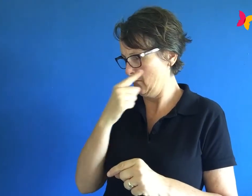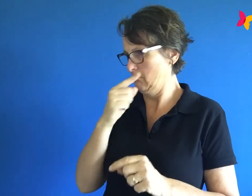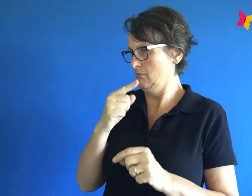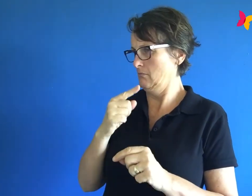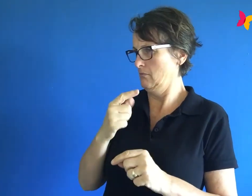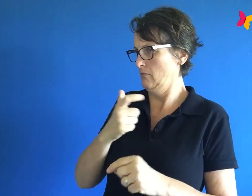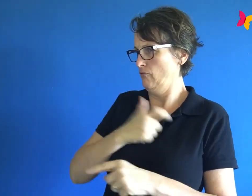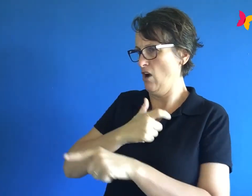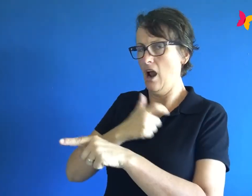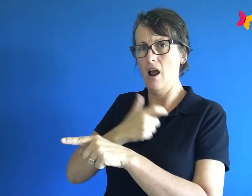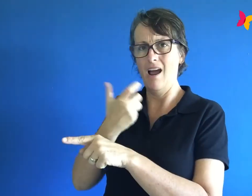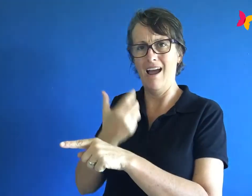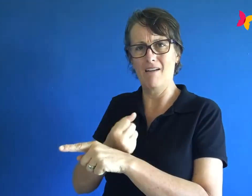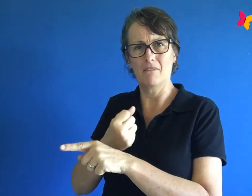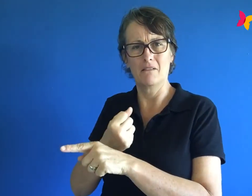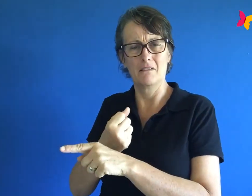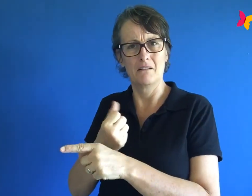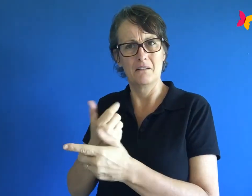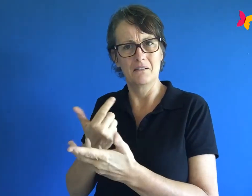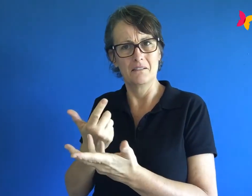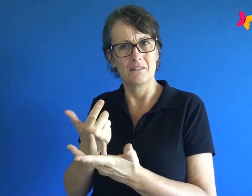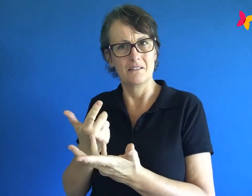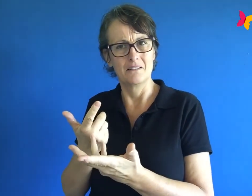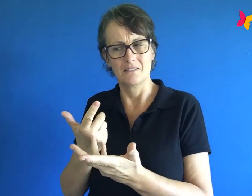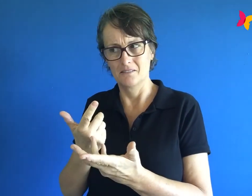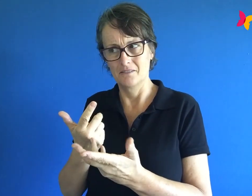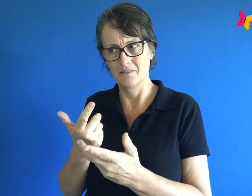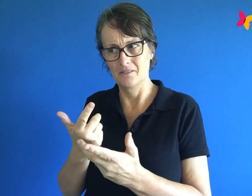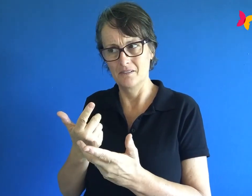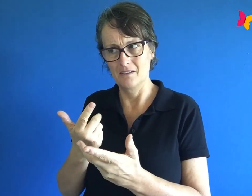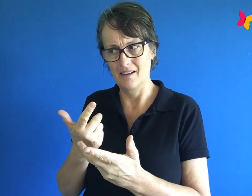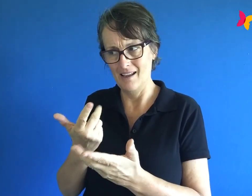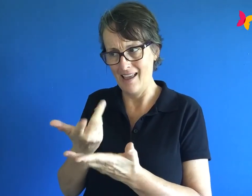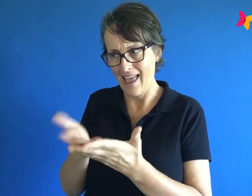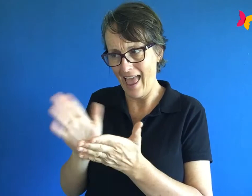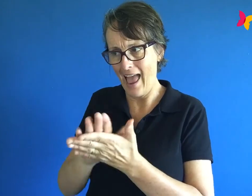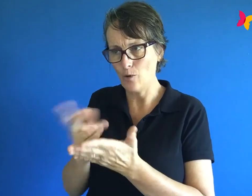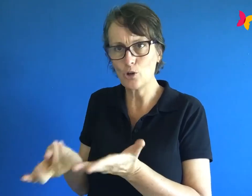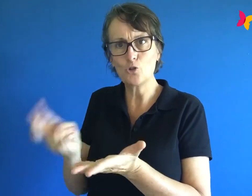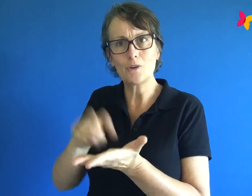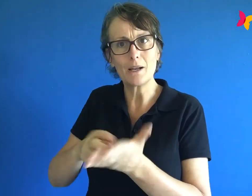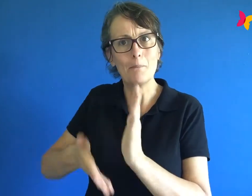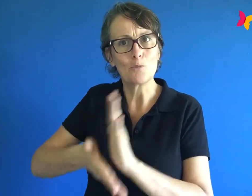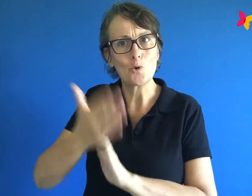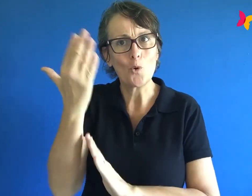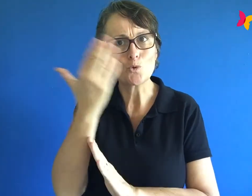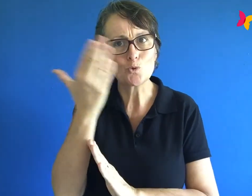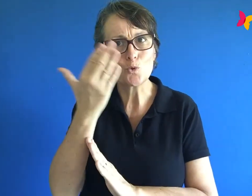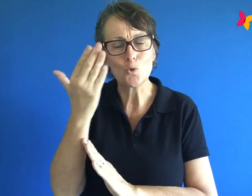you'd think, how can you continue and get up and go to school? How can you continue to function with that level of